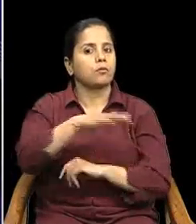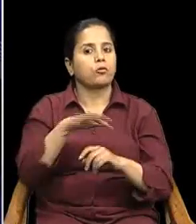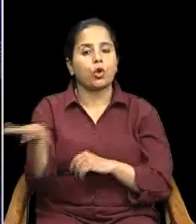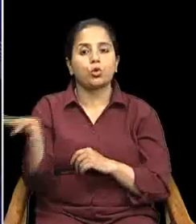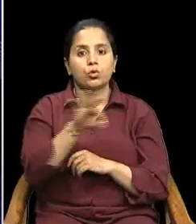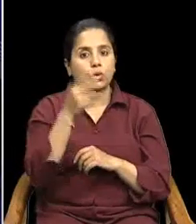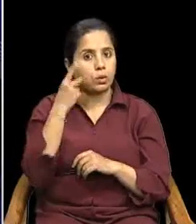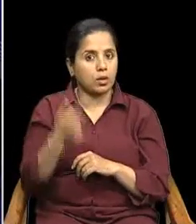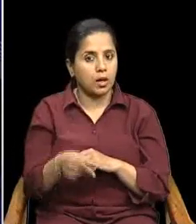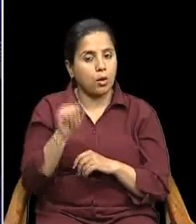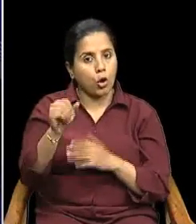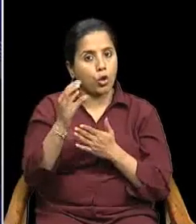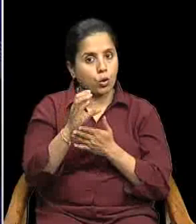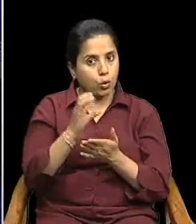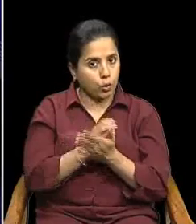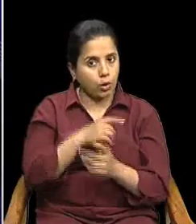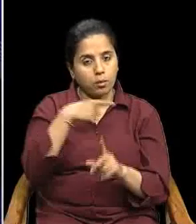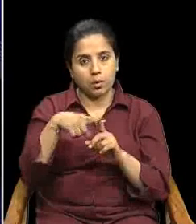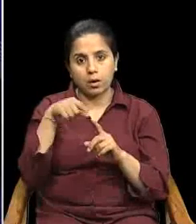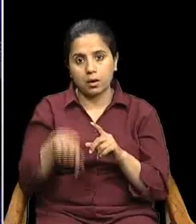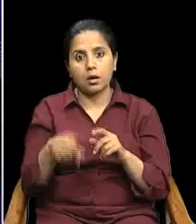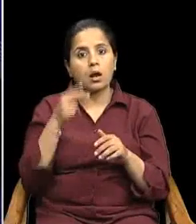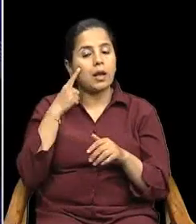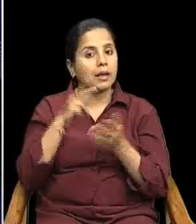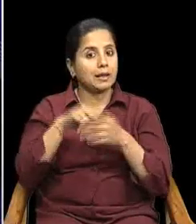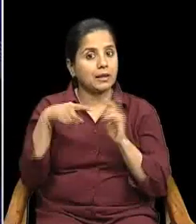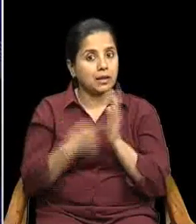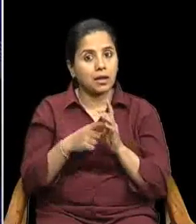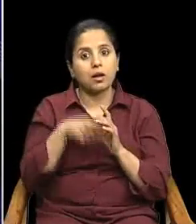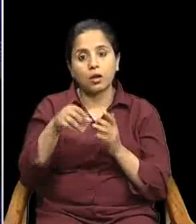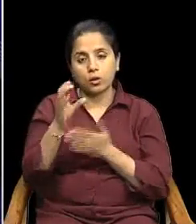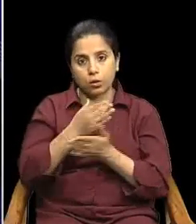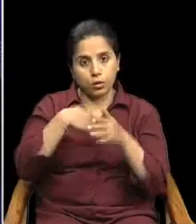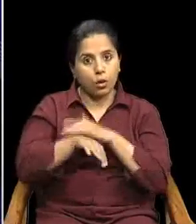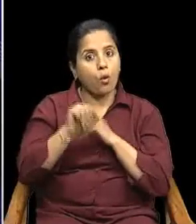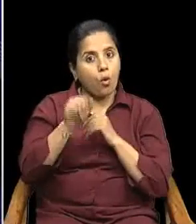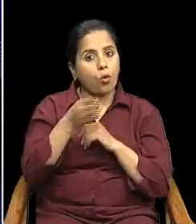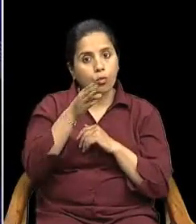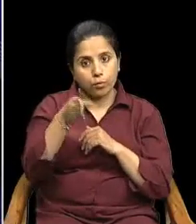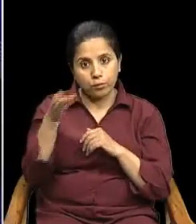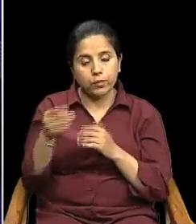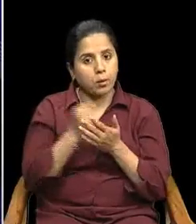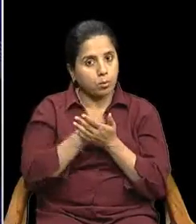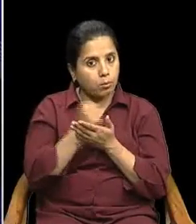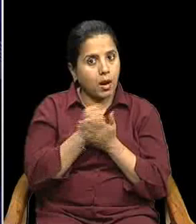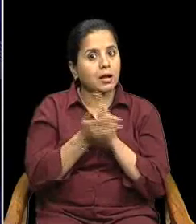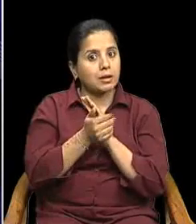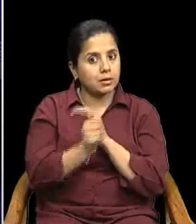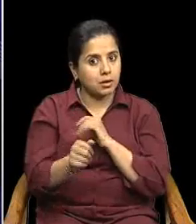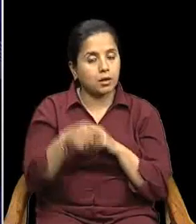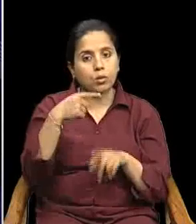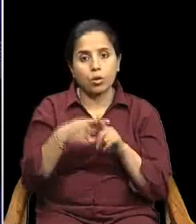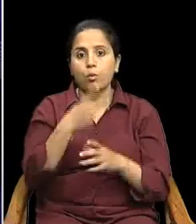chosen disciplinary or interdisciplinary field, including the practical skills in